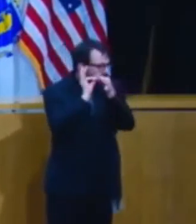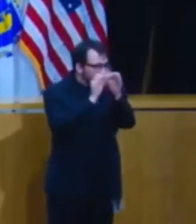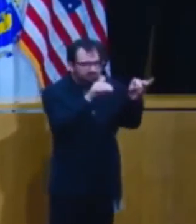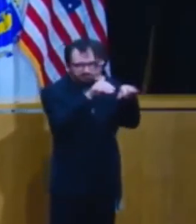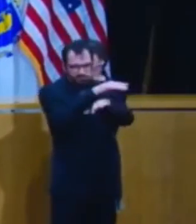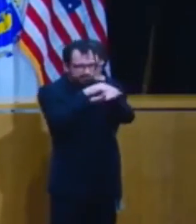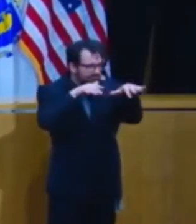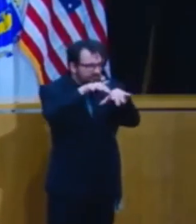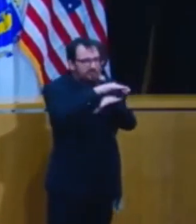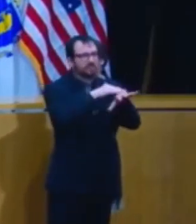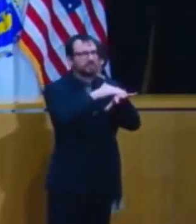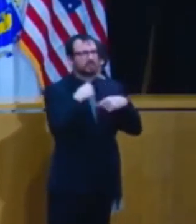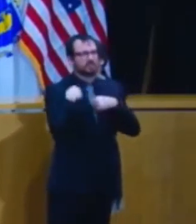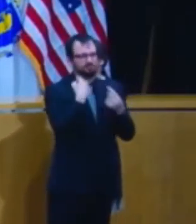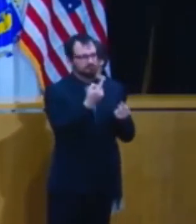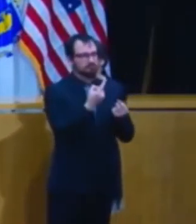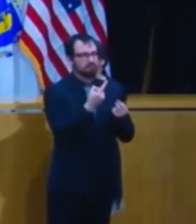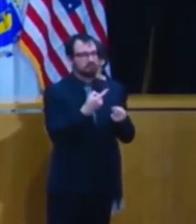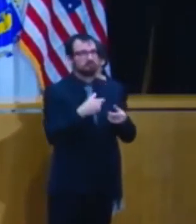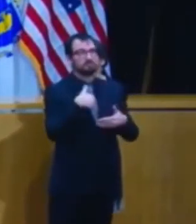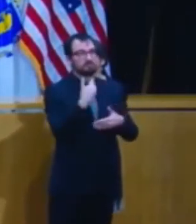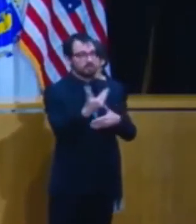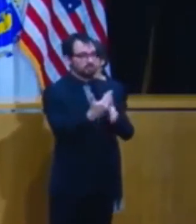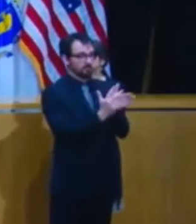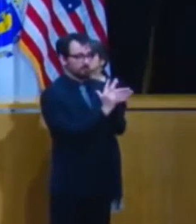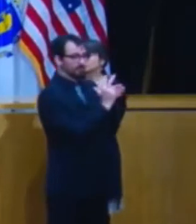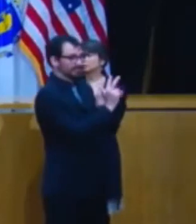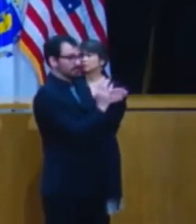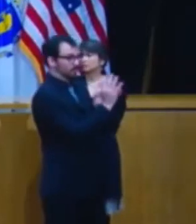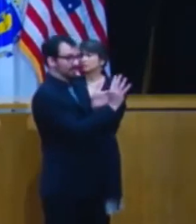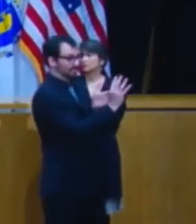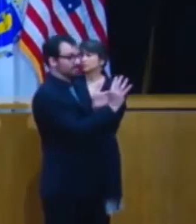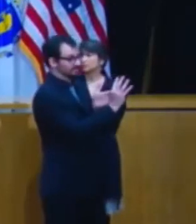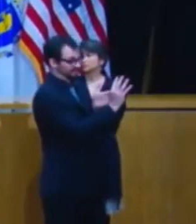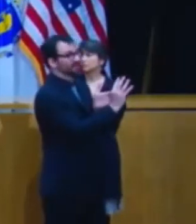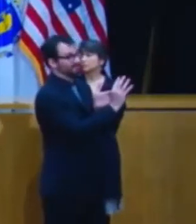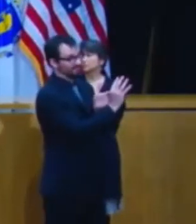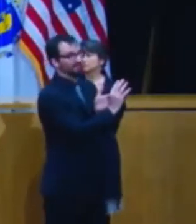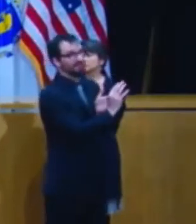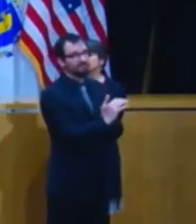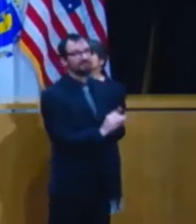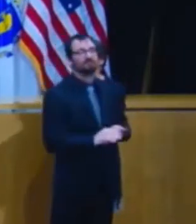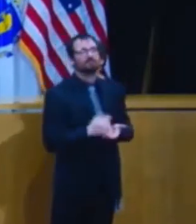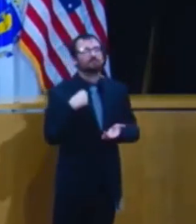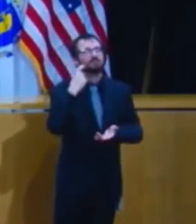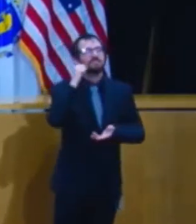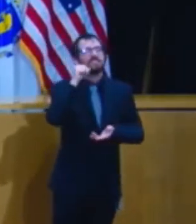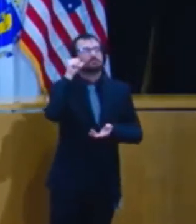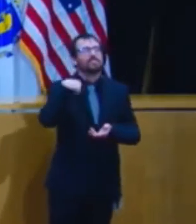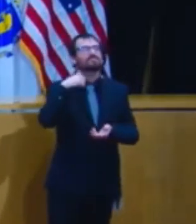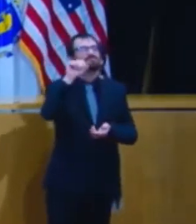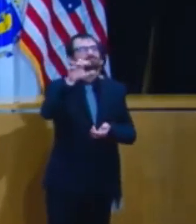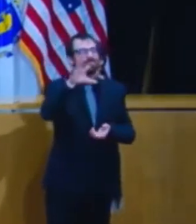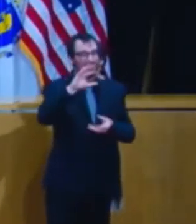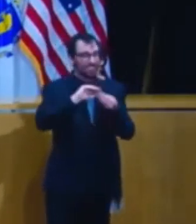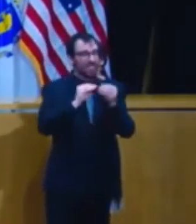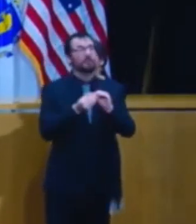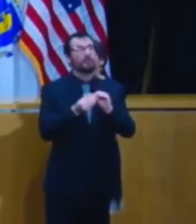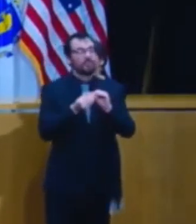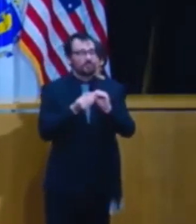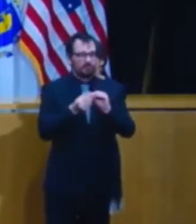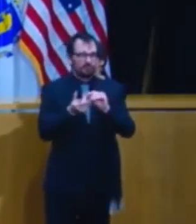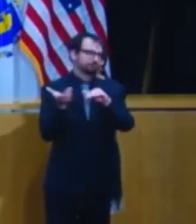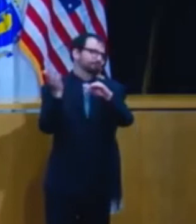discussed yesterday, our models suggest cases are likely to increase rapidly in the coming weeks, and the strain on our healthcare